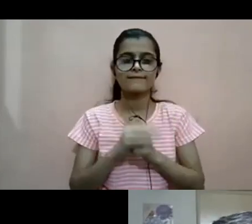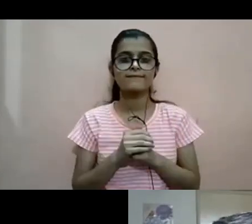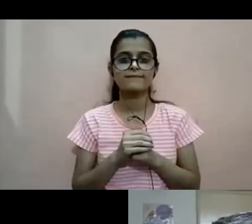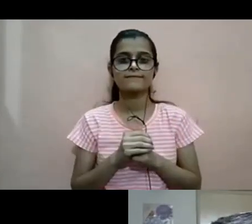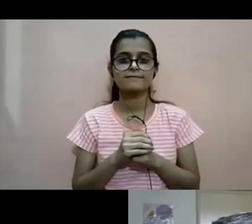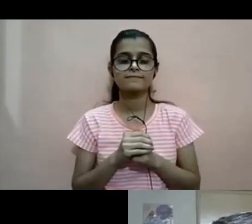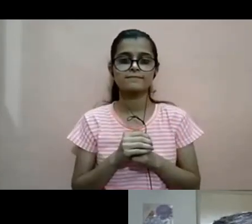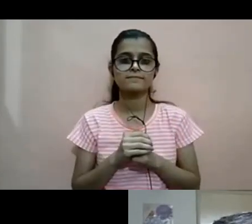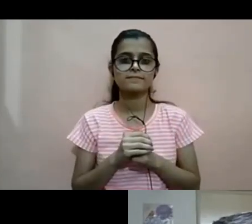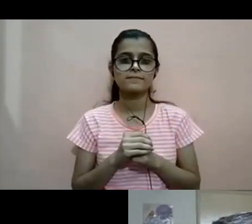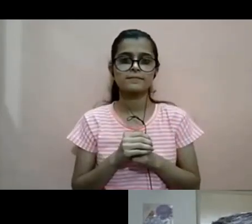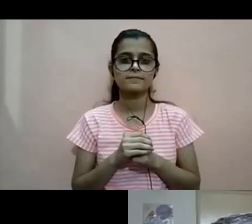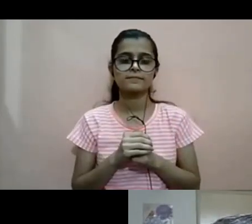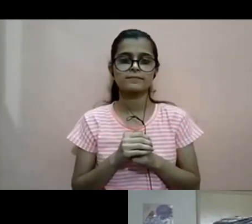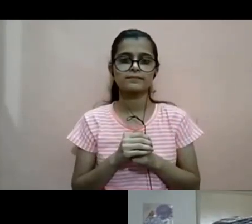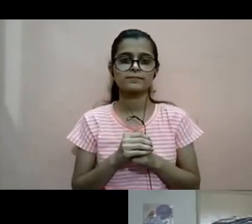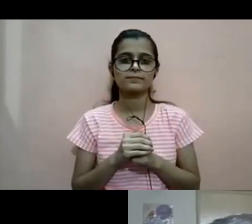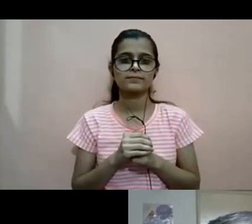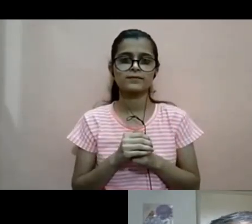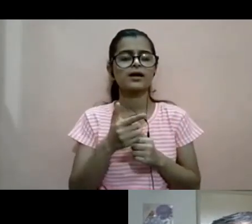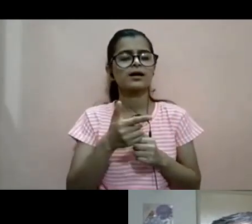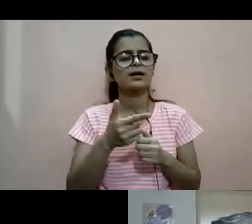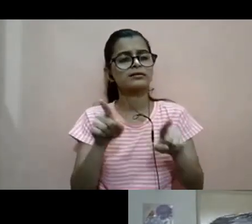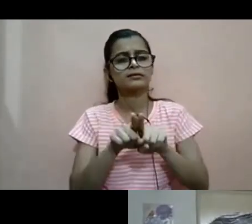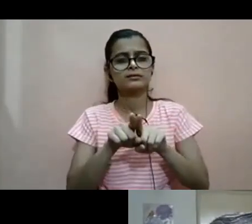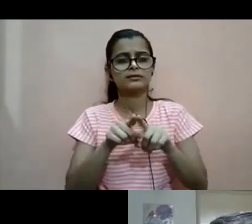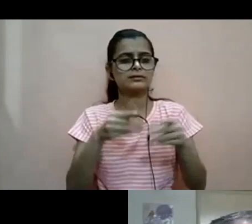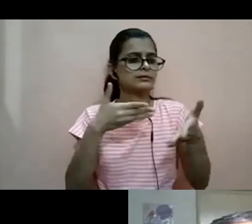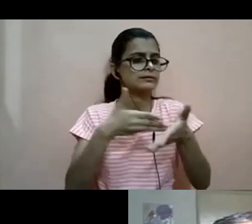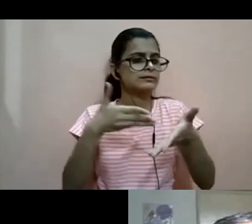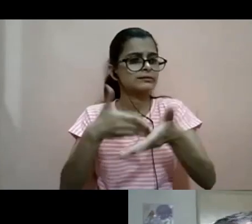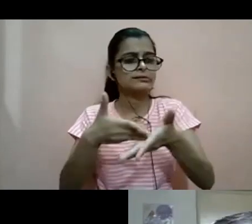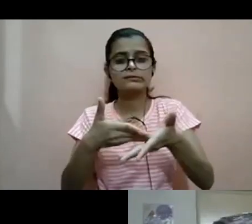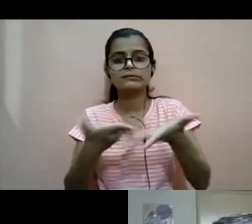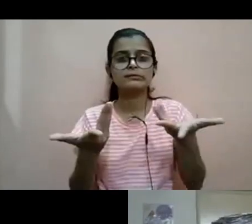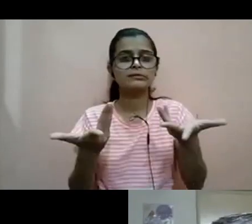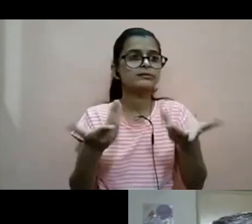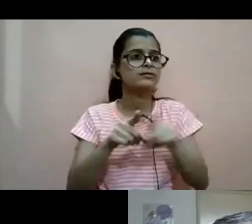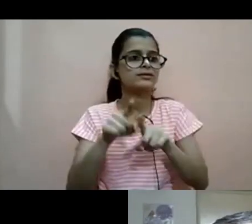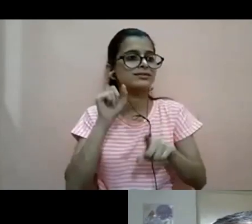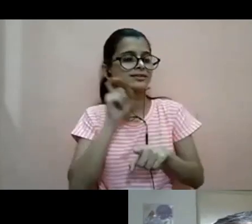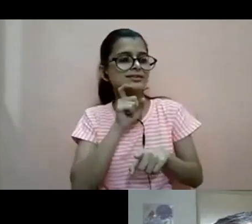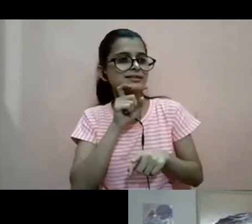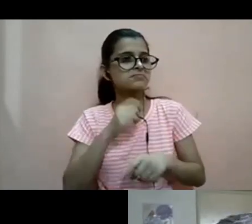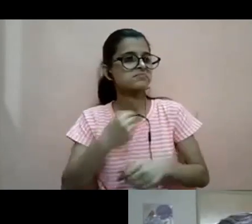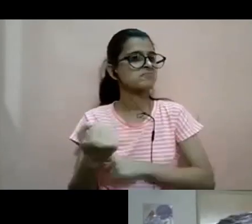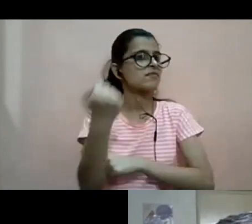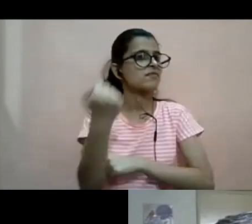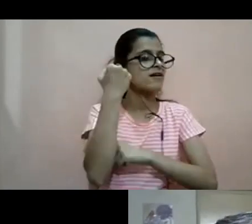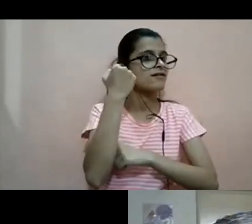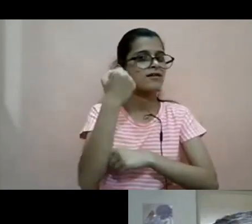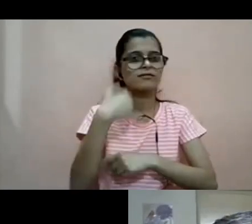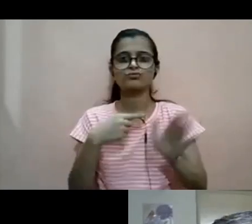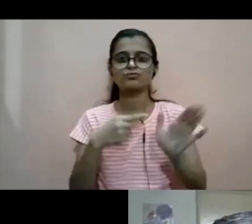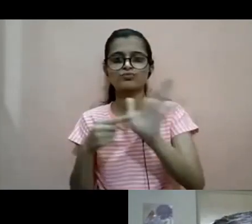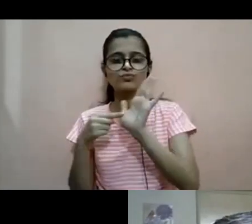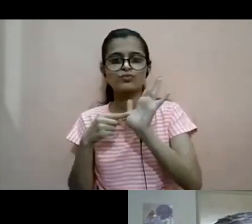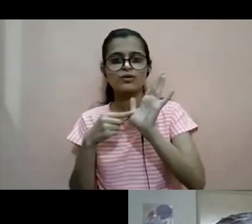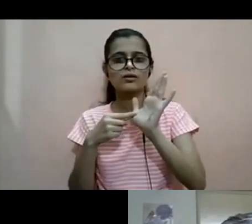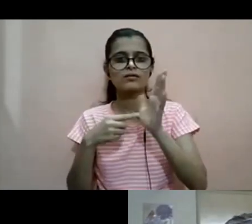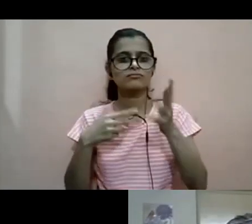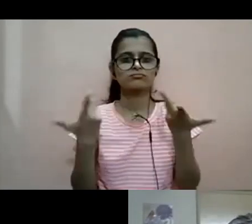of those things that we lack: sex, power, recognition, status, money,